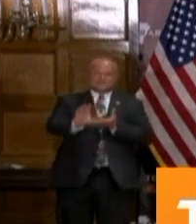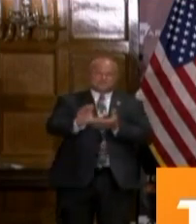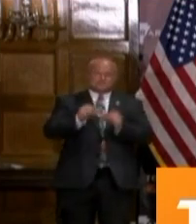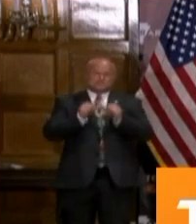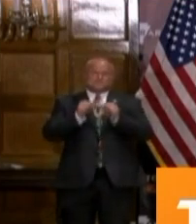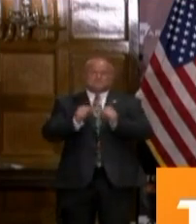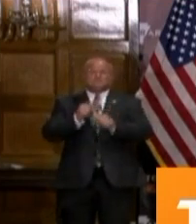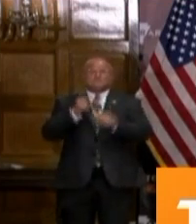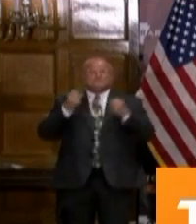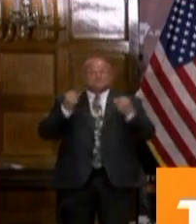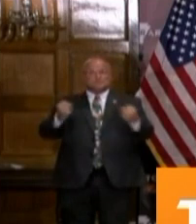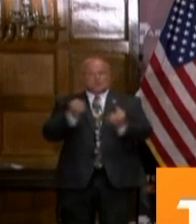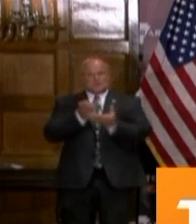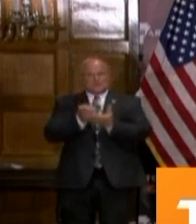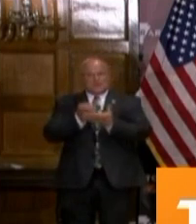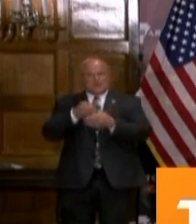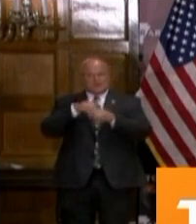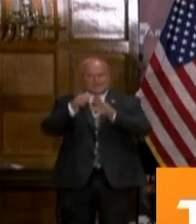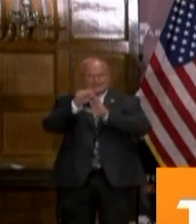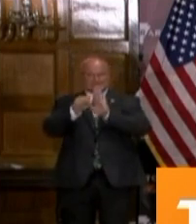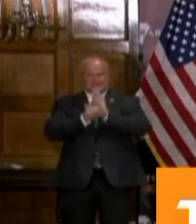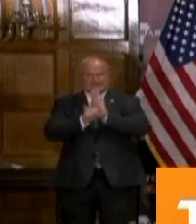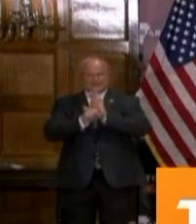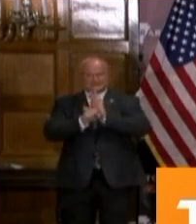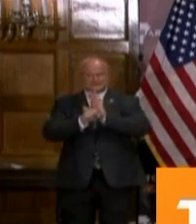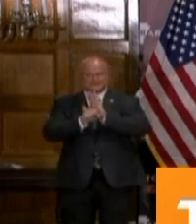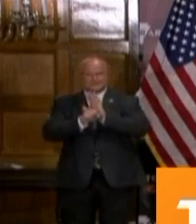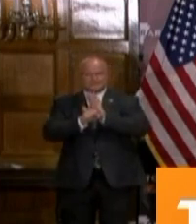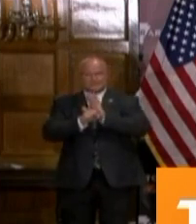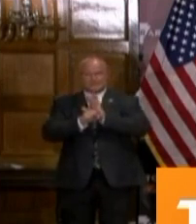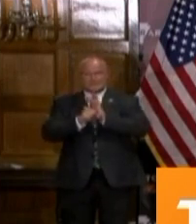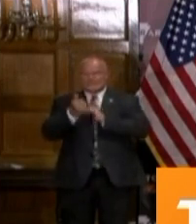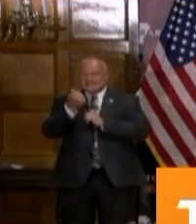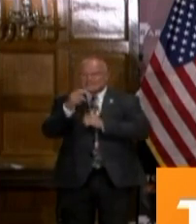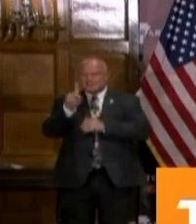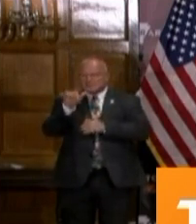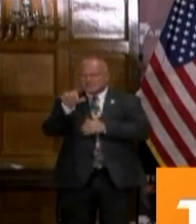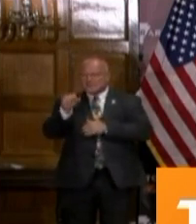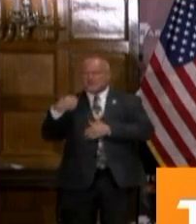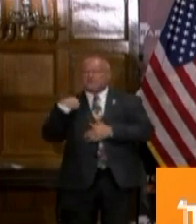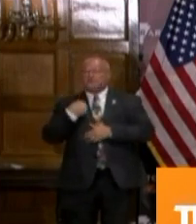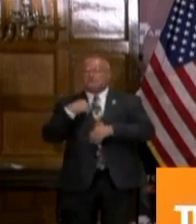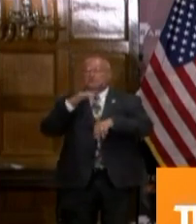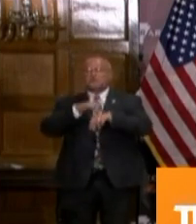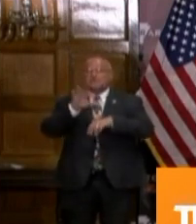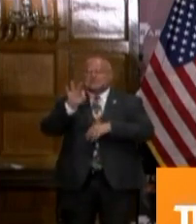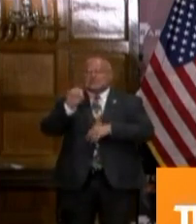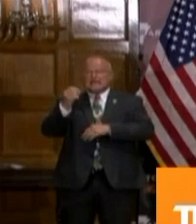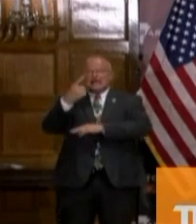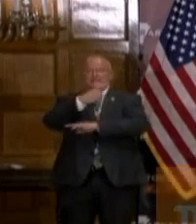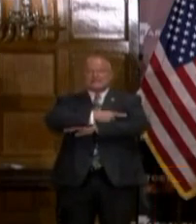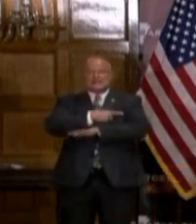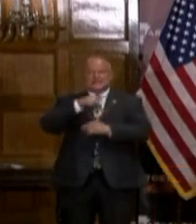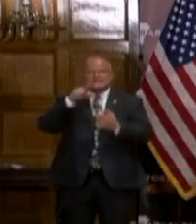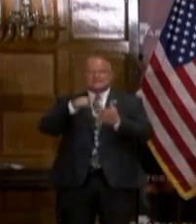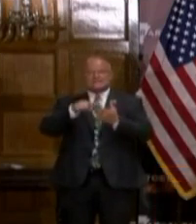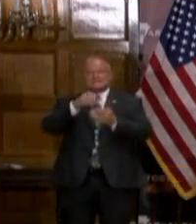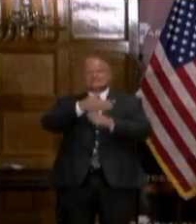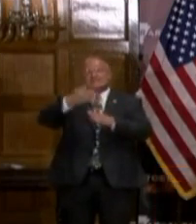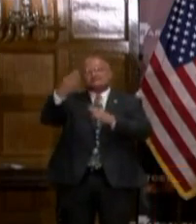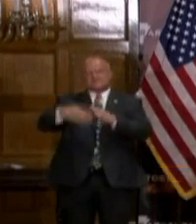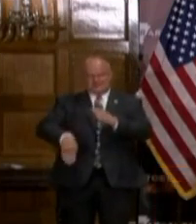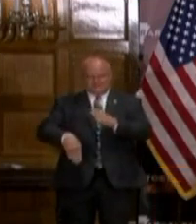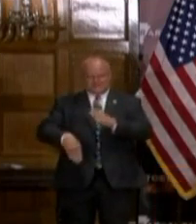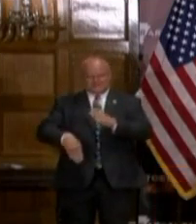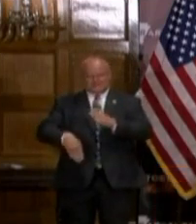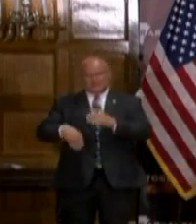and maintain a strong economy in our state. In just a few days, we will reach 90 days until census completion